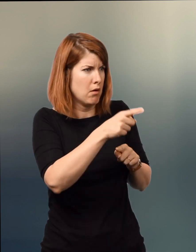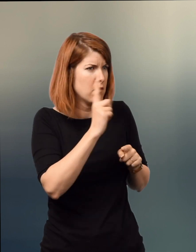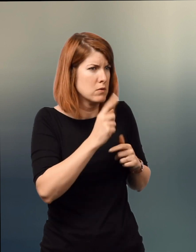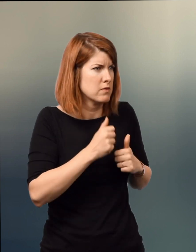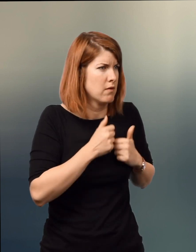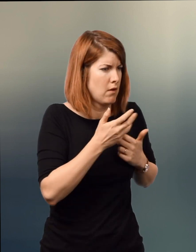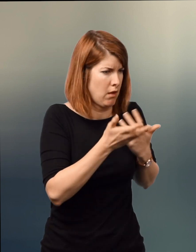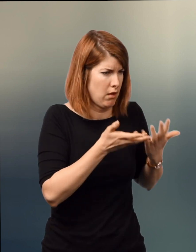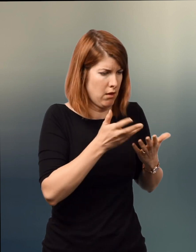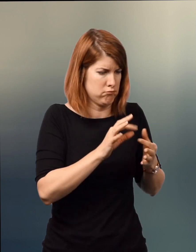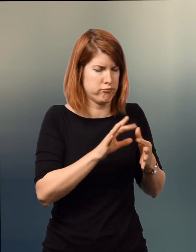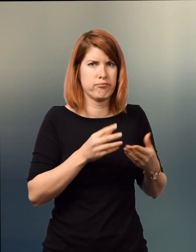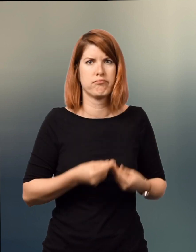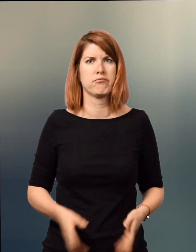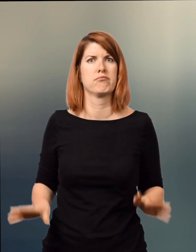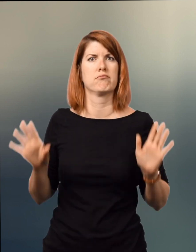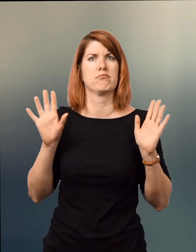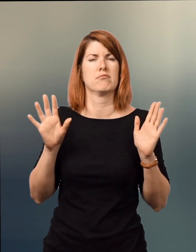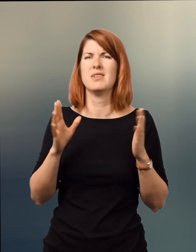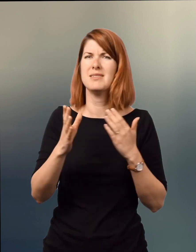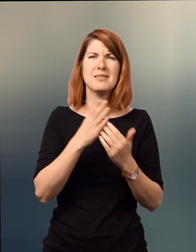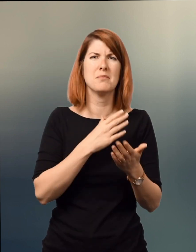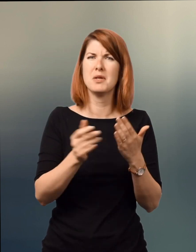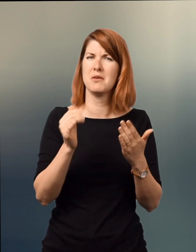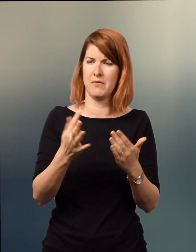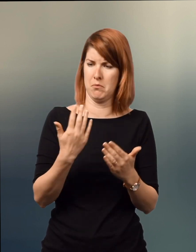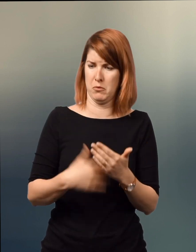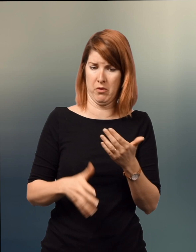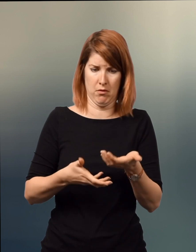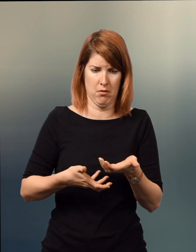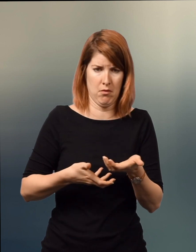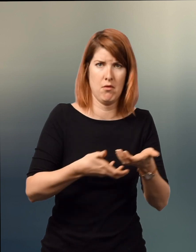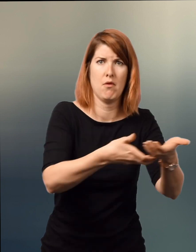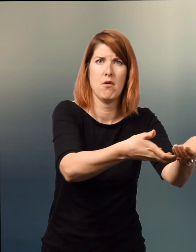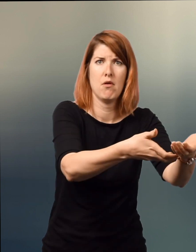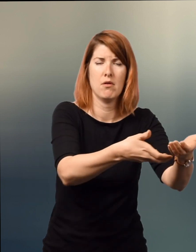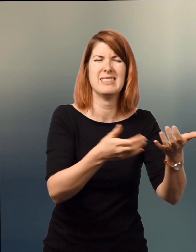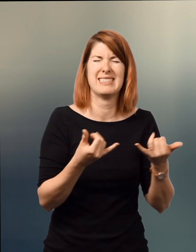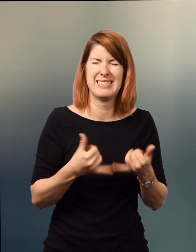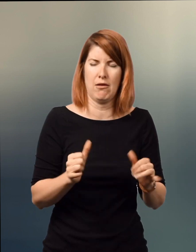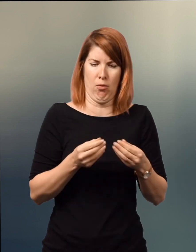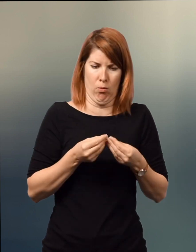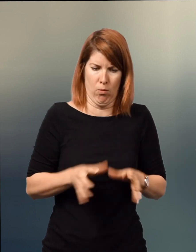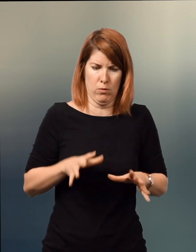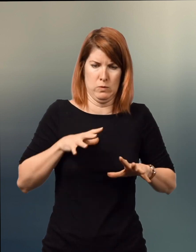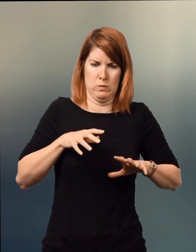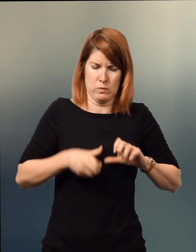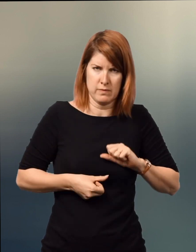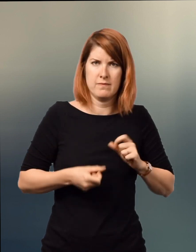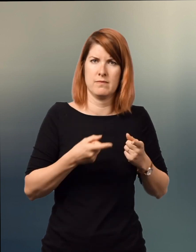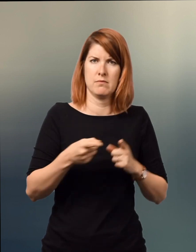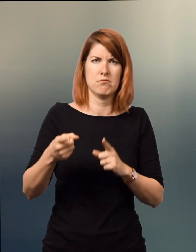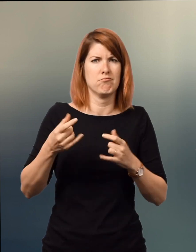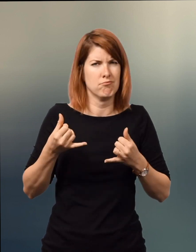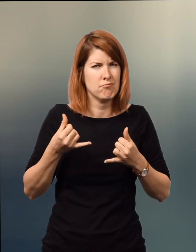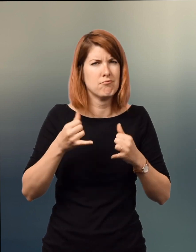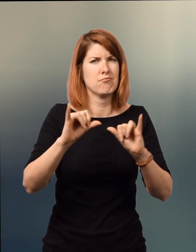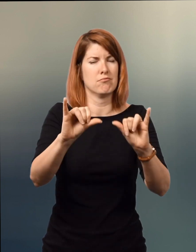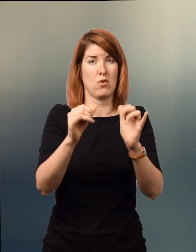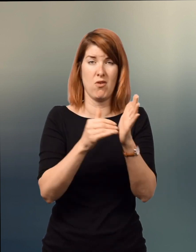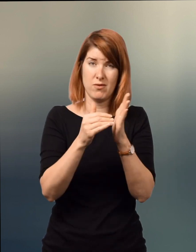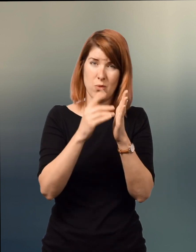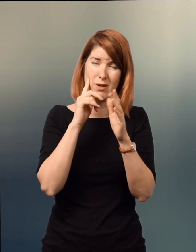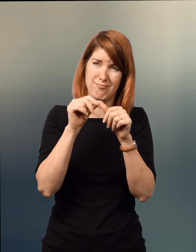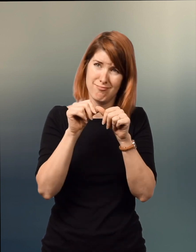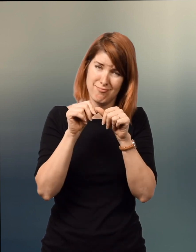survival is lost. Even when this loss occurs immediately after birth, there is a loss and a grieving process that occurs